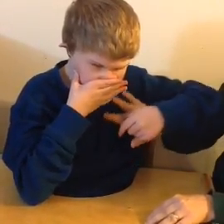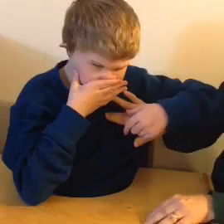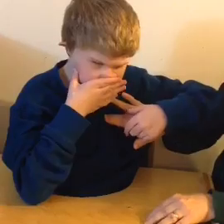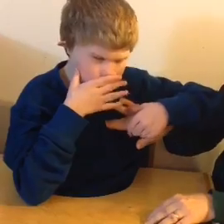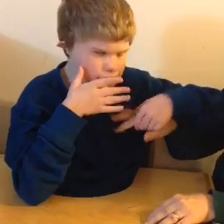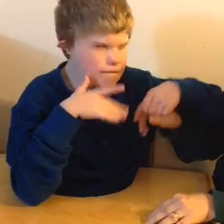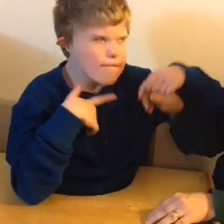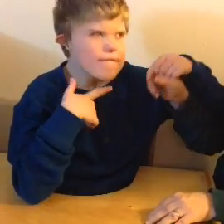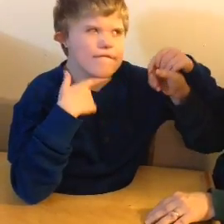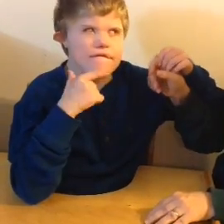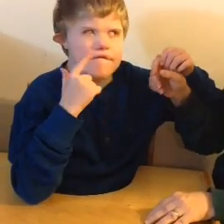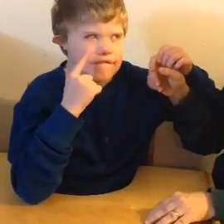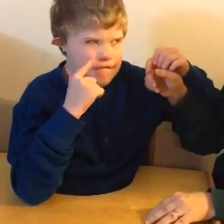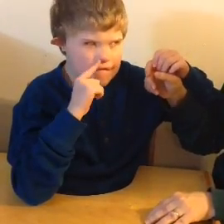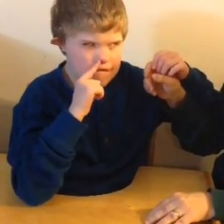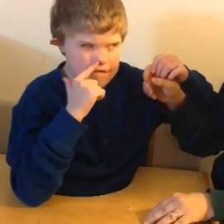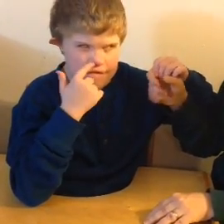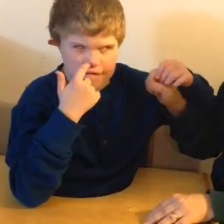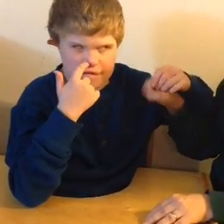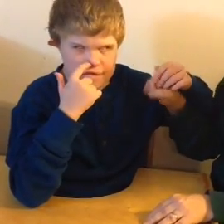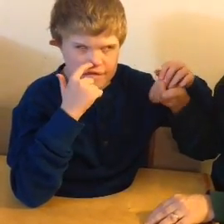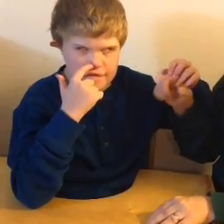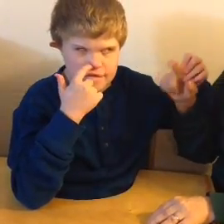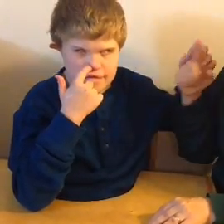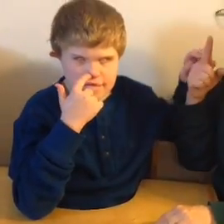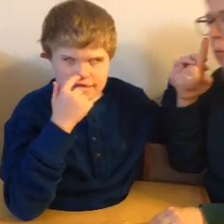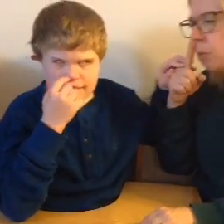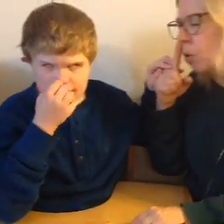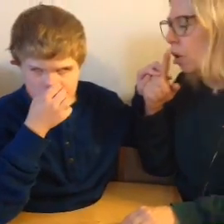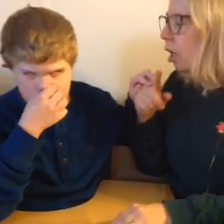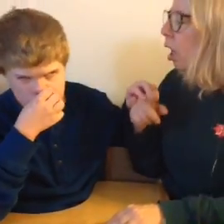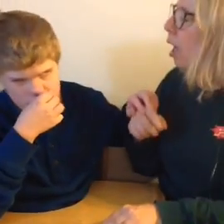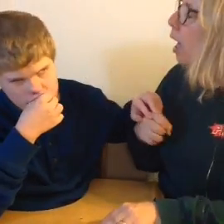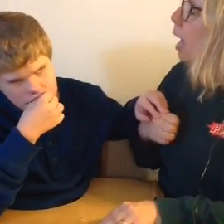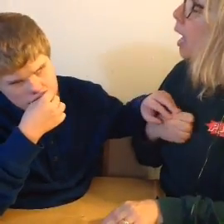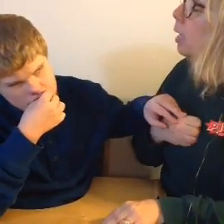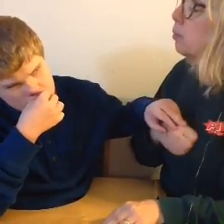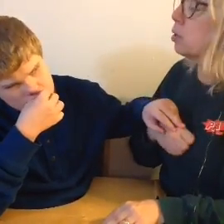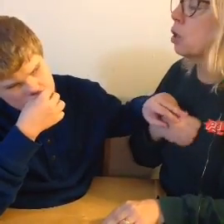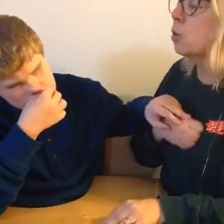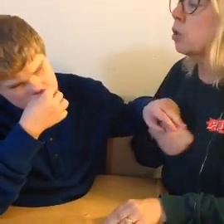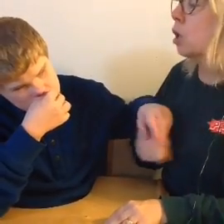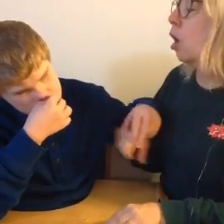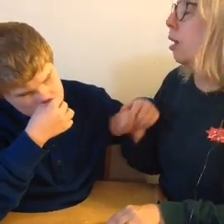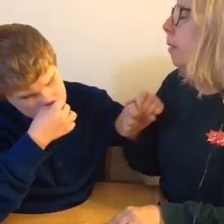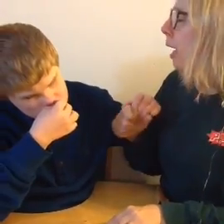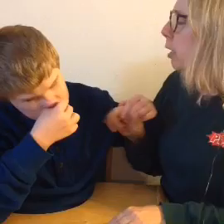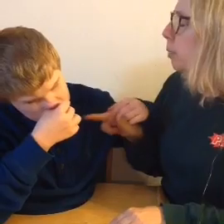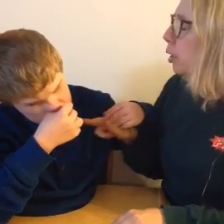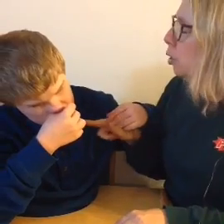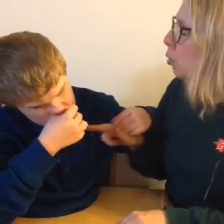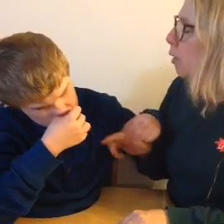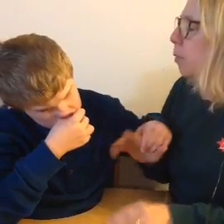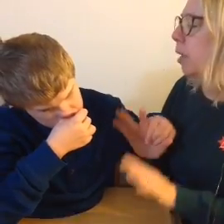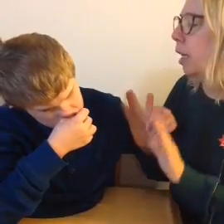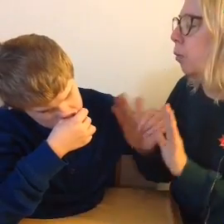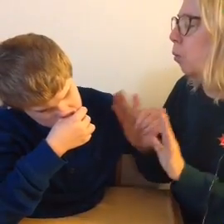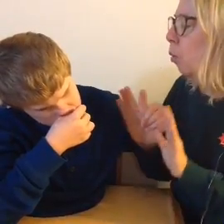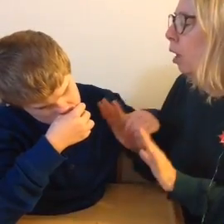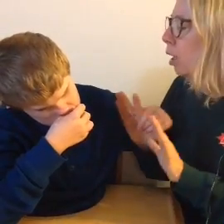feel what? Feel what? Bored. Okay, you're bored. I am so sorry, Max, but you have been a